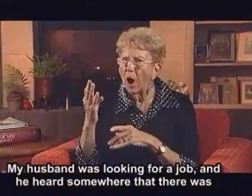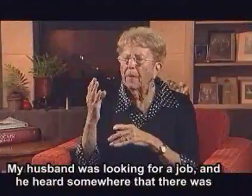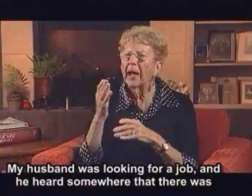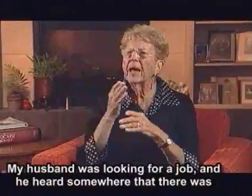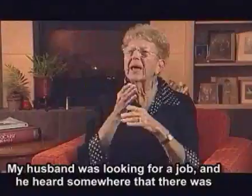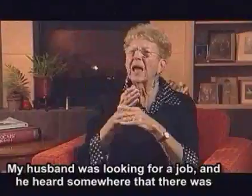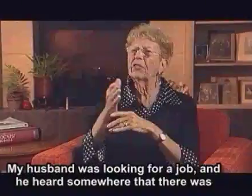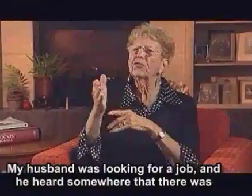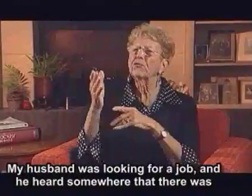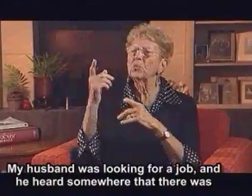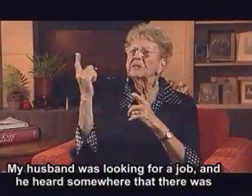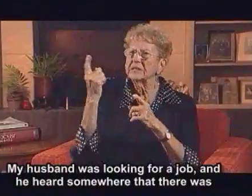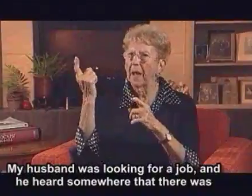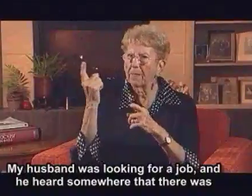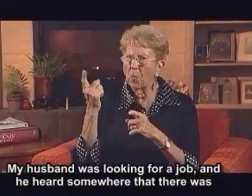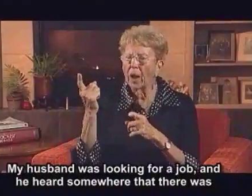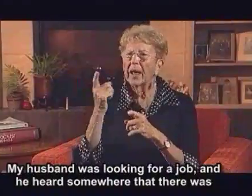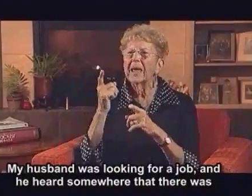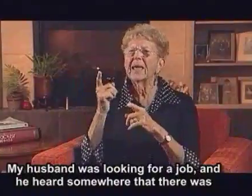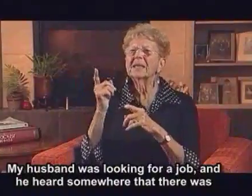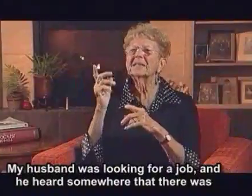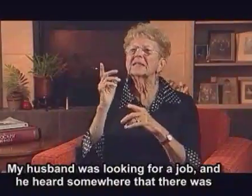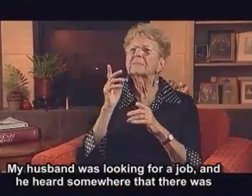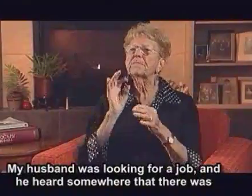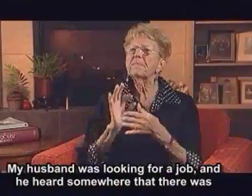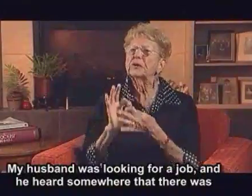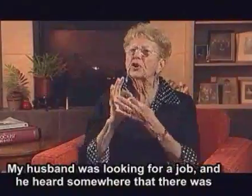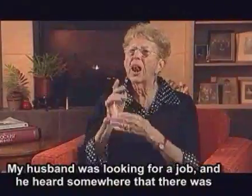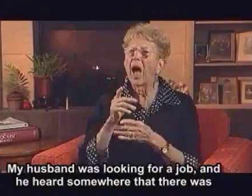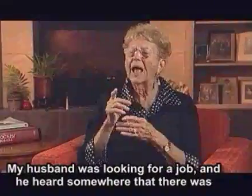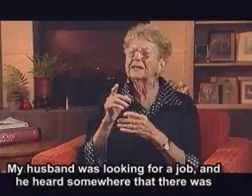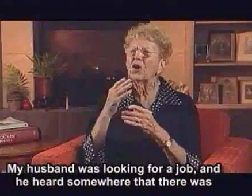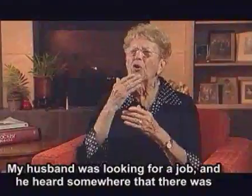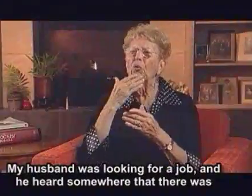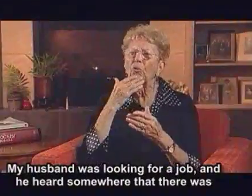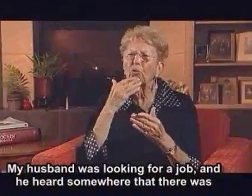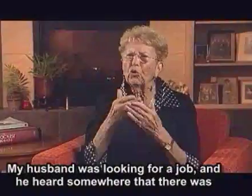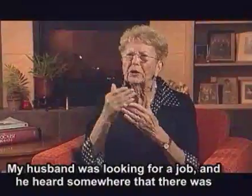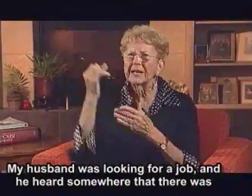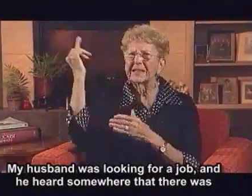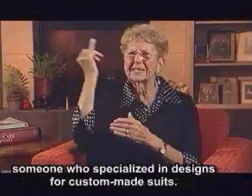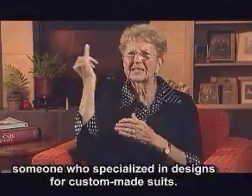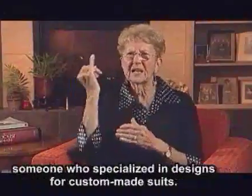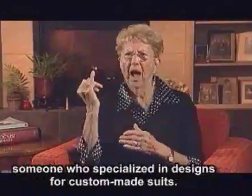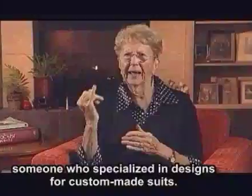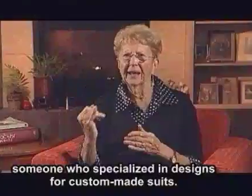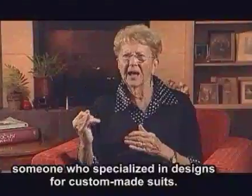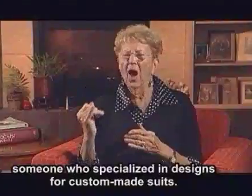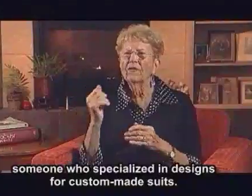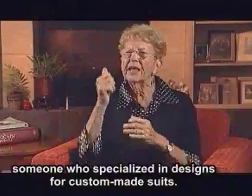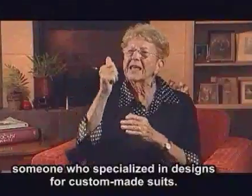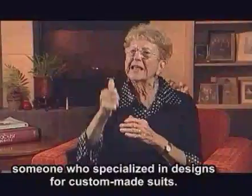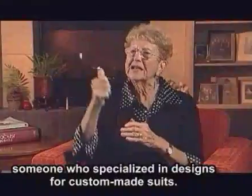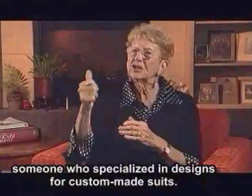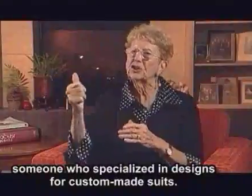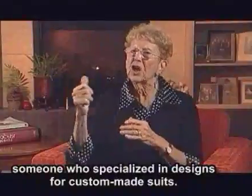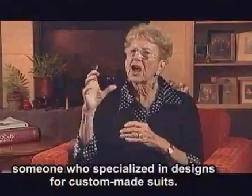My husband was looking for a job, and he heard somewhere that there was someone who specialized in